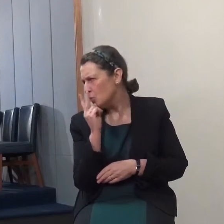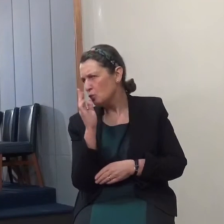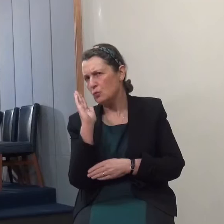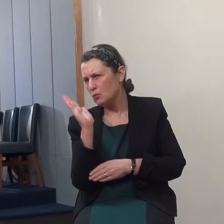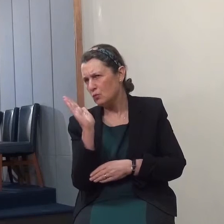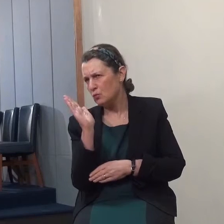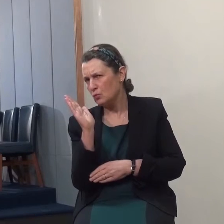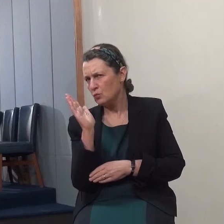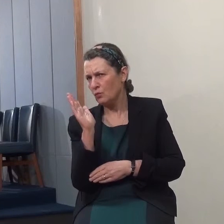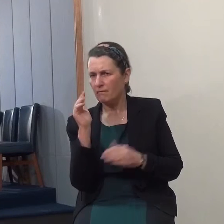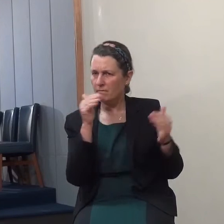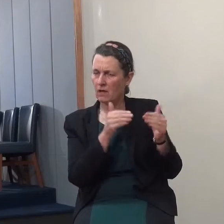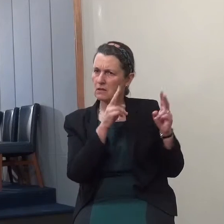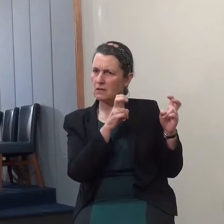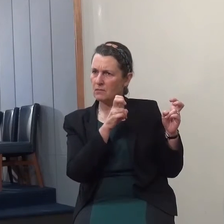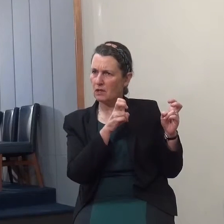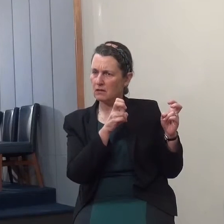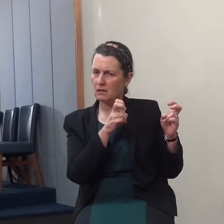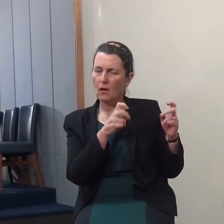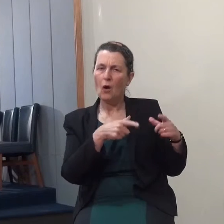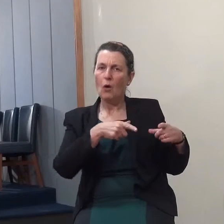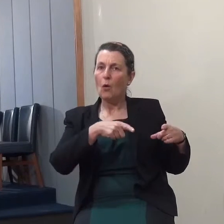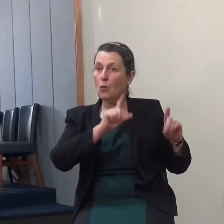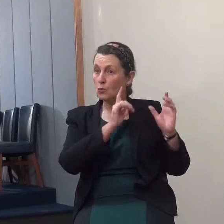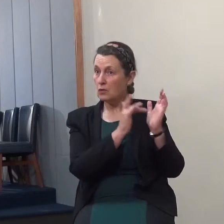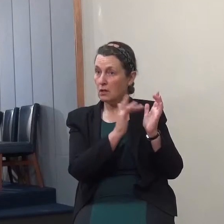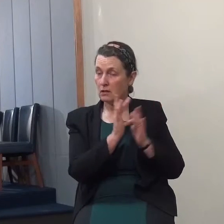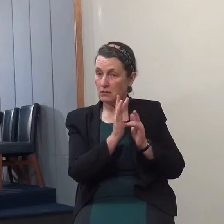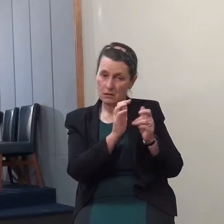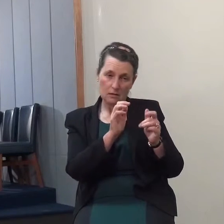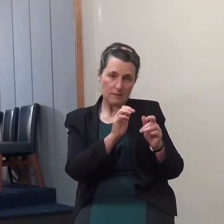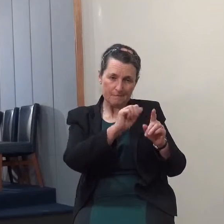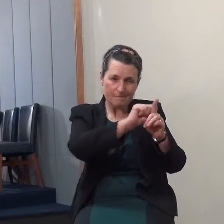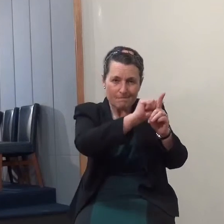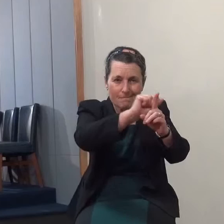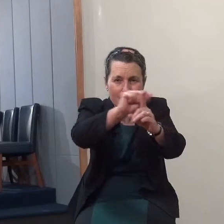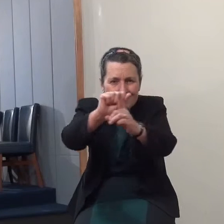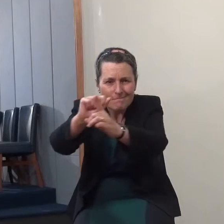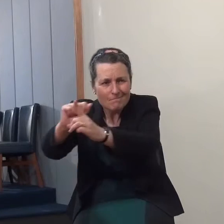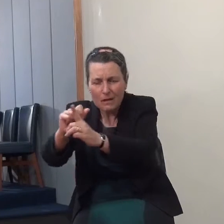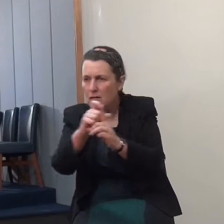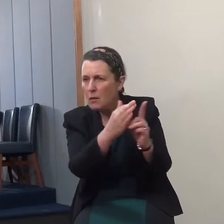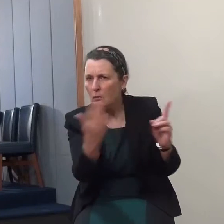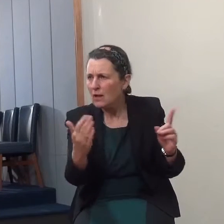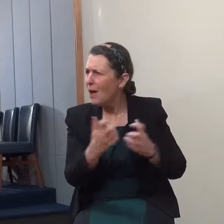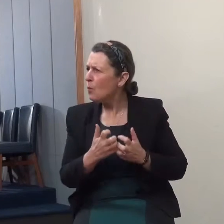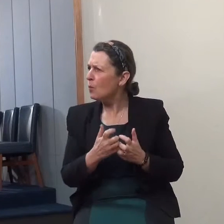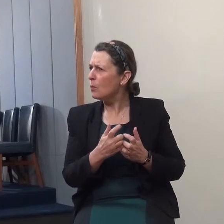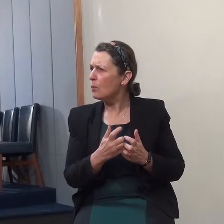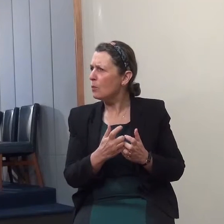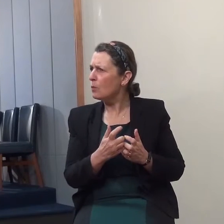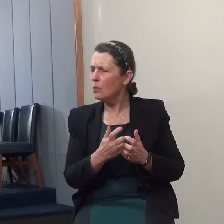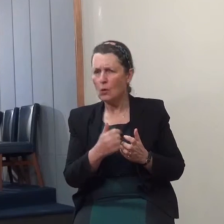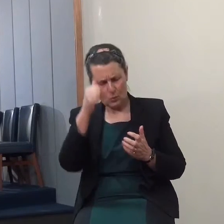remarkable, I think, subject, how the Lord shaped and fashioned his disciples. He loved them.